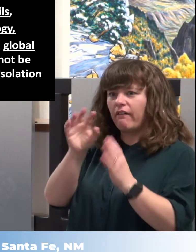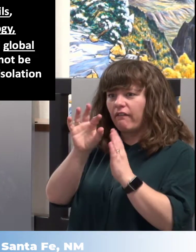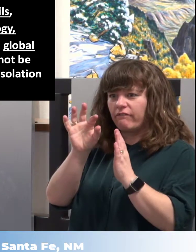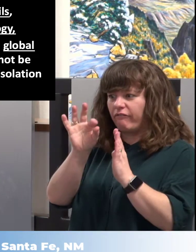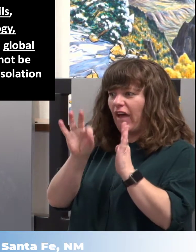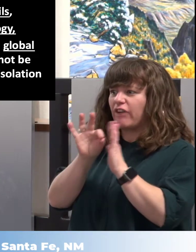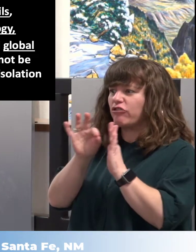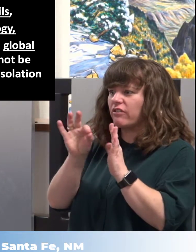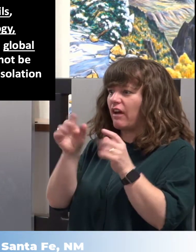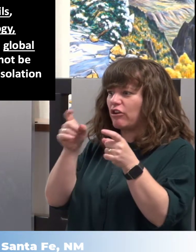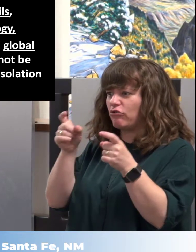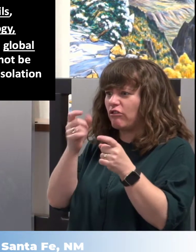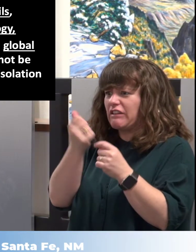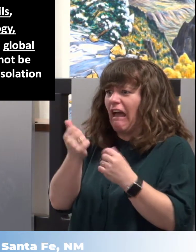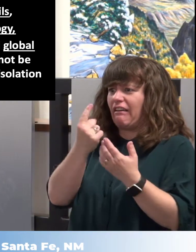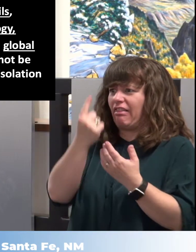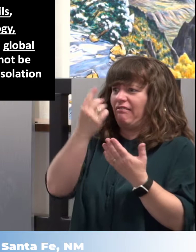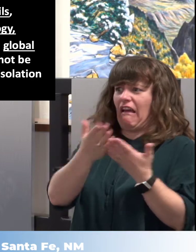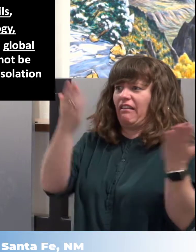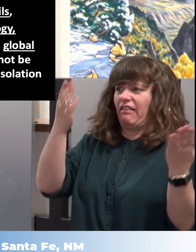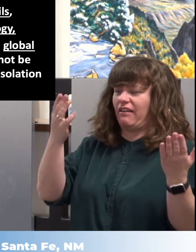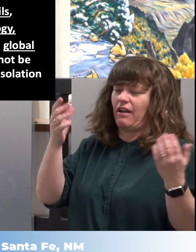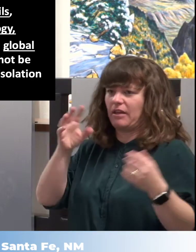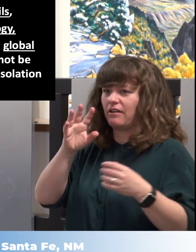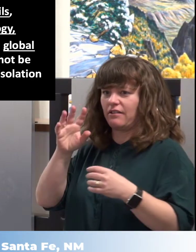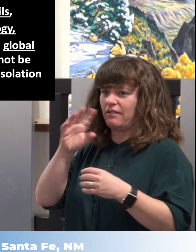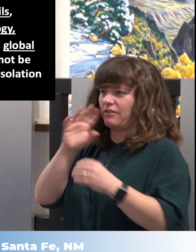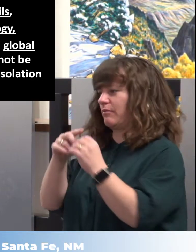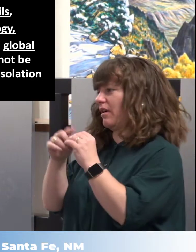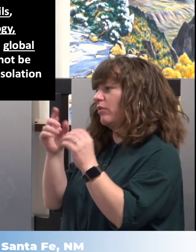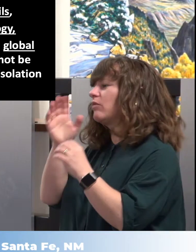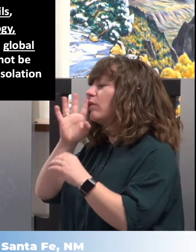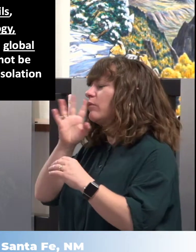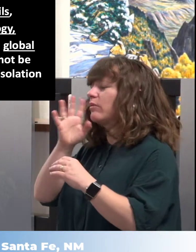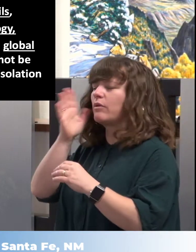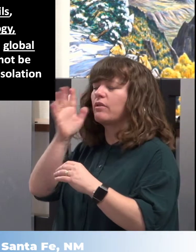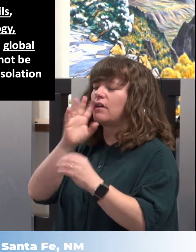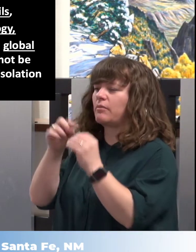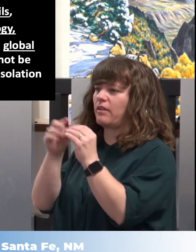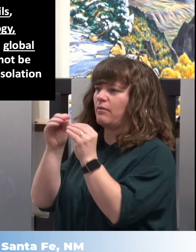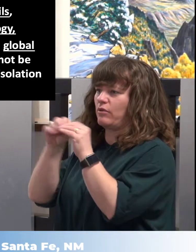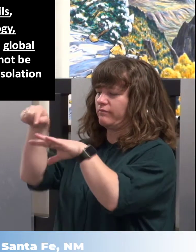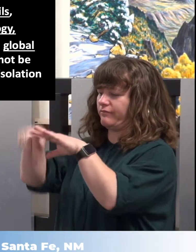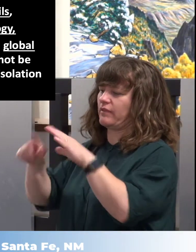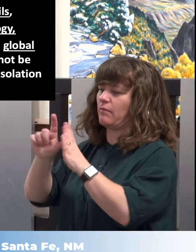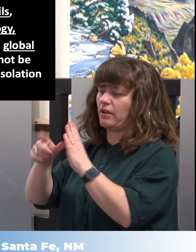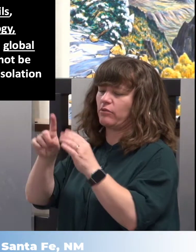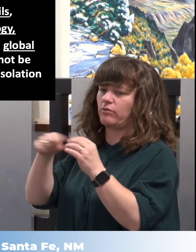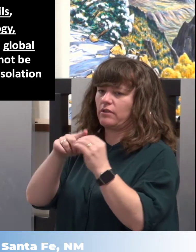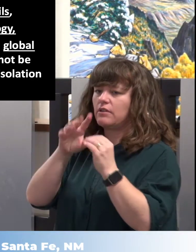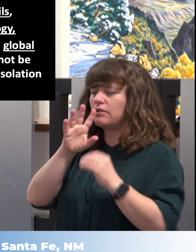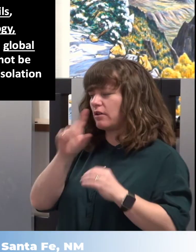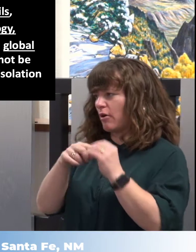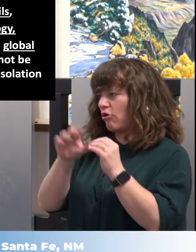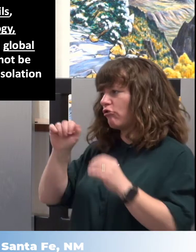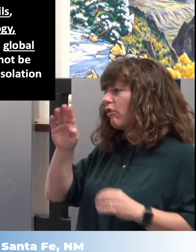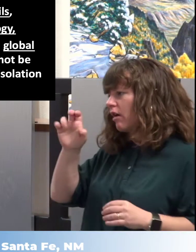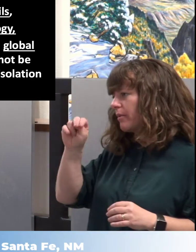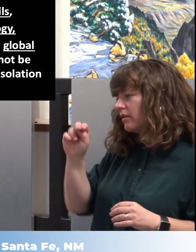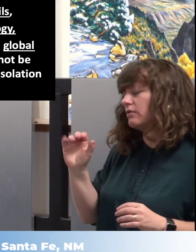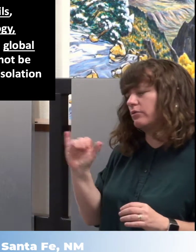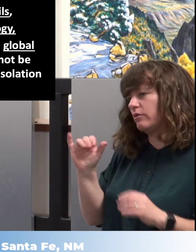let alone global climate. And we'll talk a little bit more about that later when we talk about carbon. So these things can't be, none of